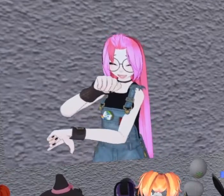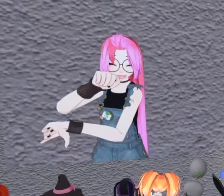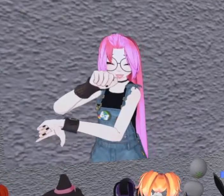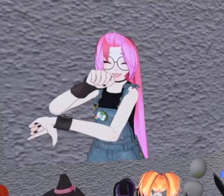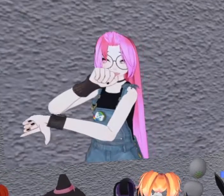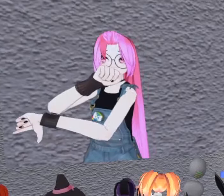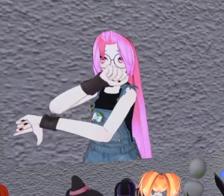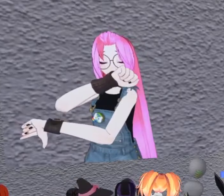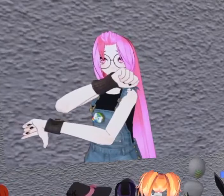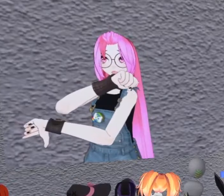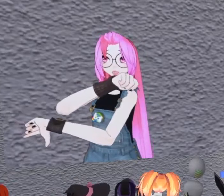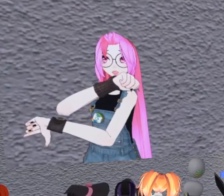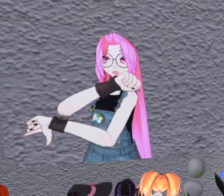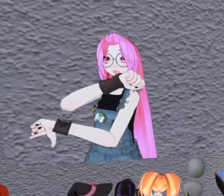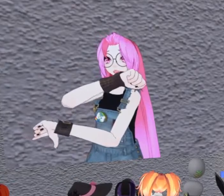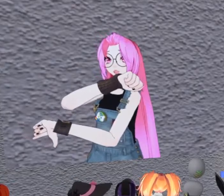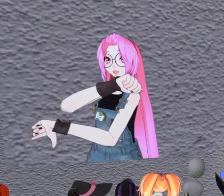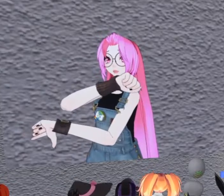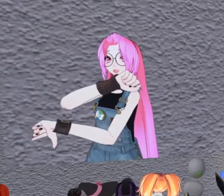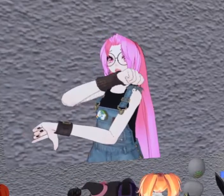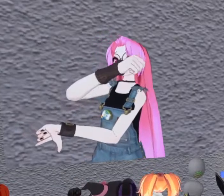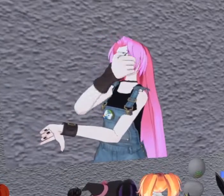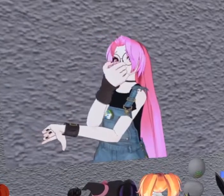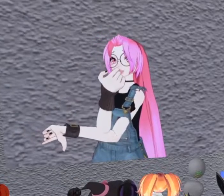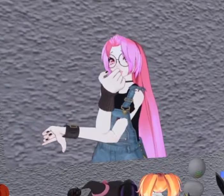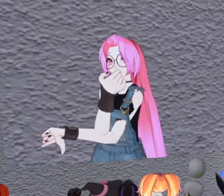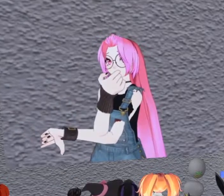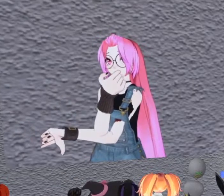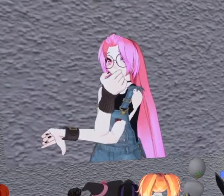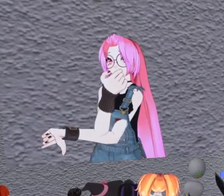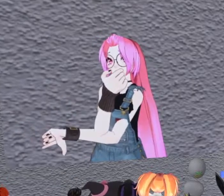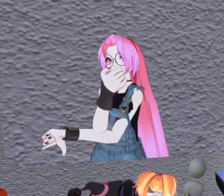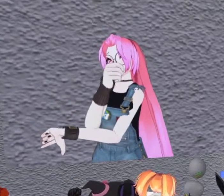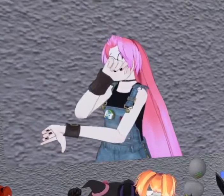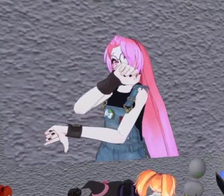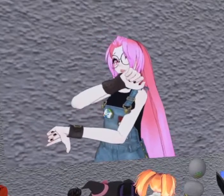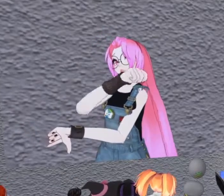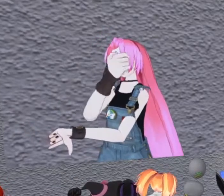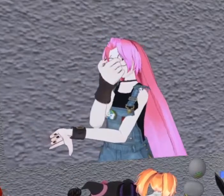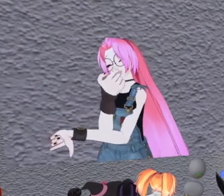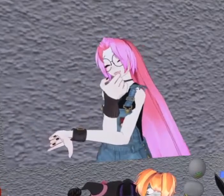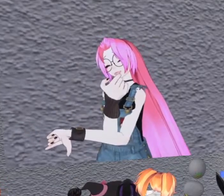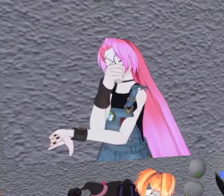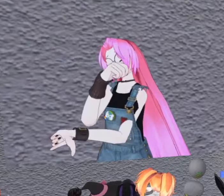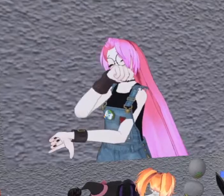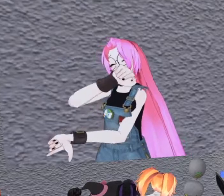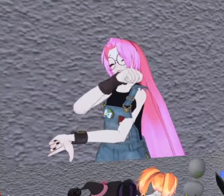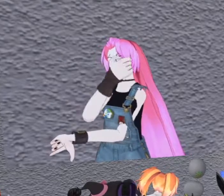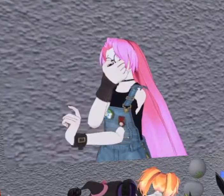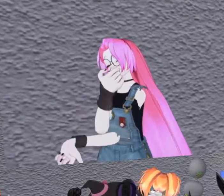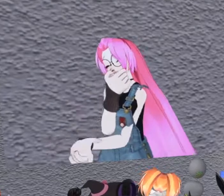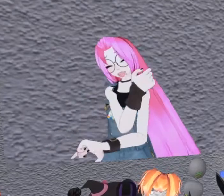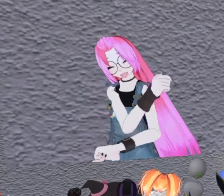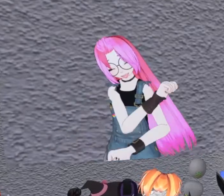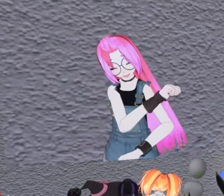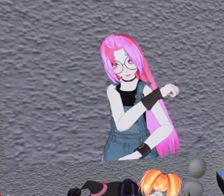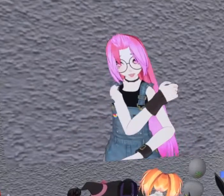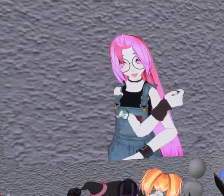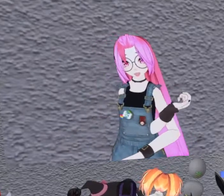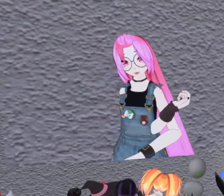do without elbow tracking. You're starting up, and then you just flip over. Energy, like that. Oh. Energy.